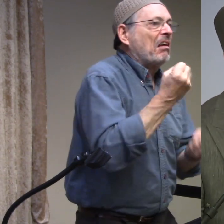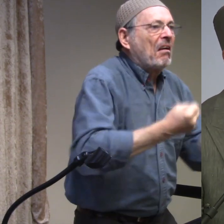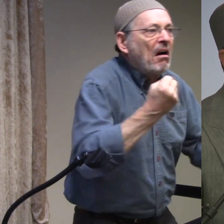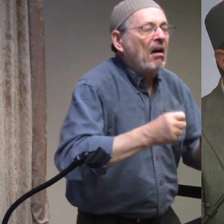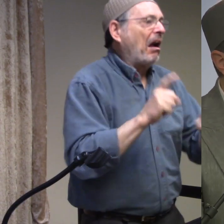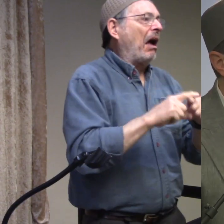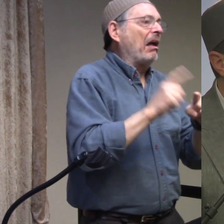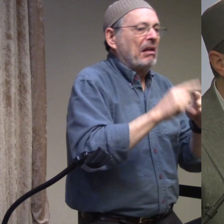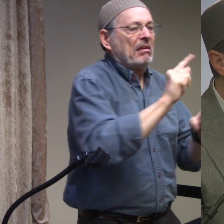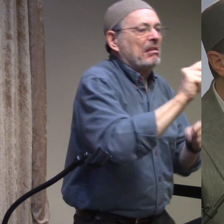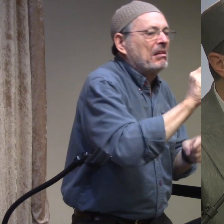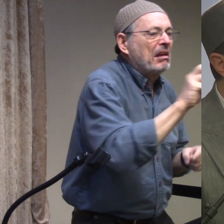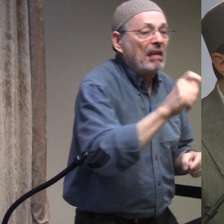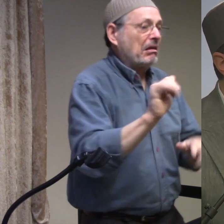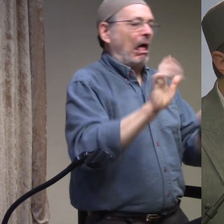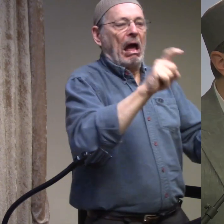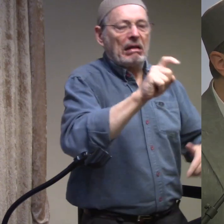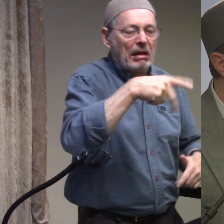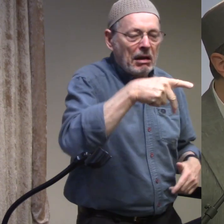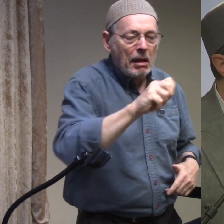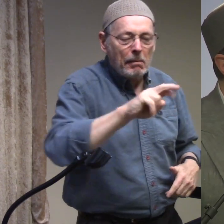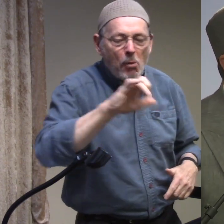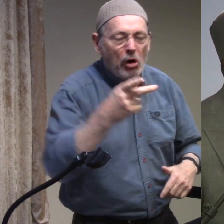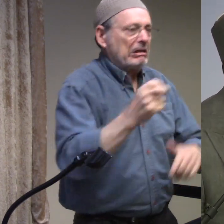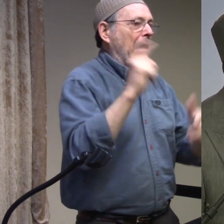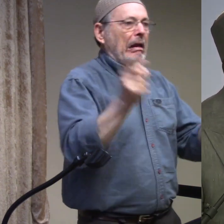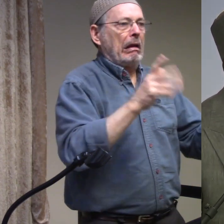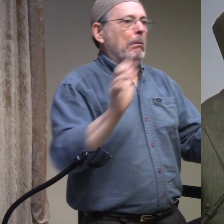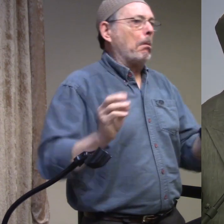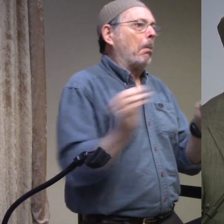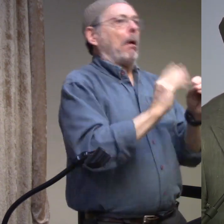a Porsche. My Porsche is not enough. I need a Bugatto.